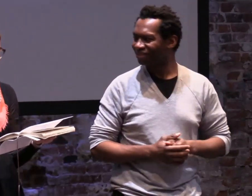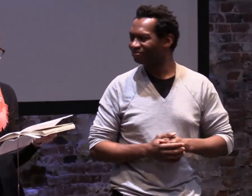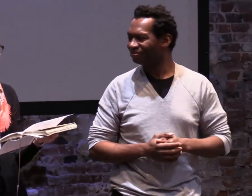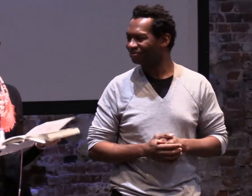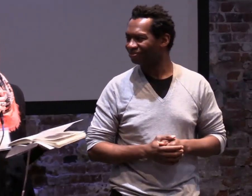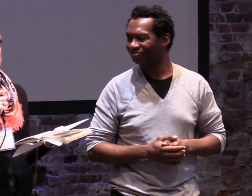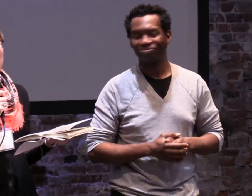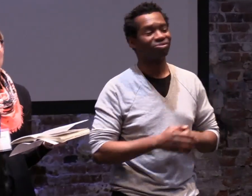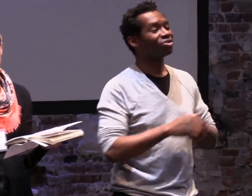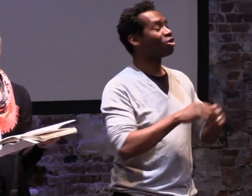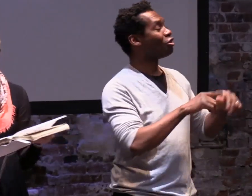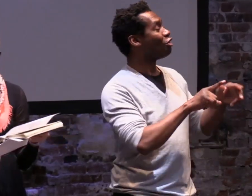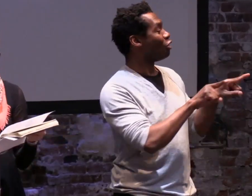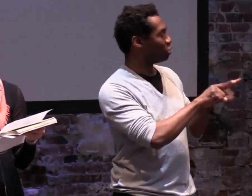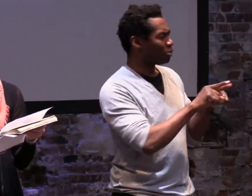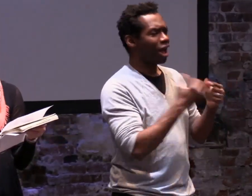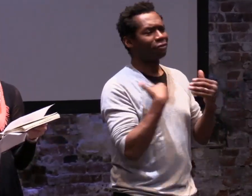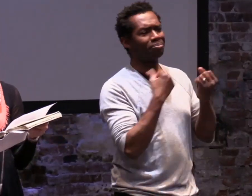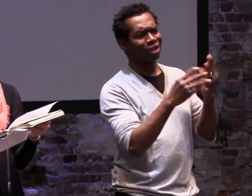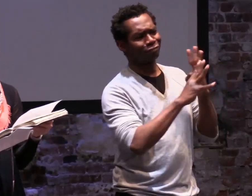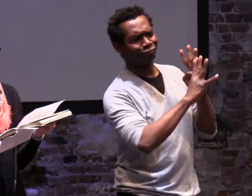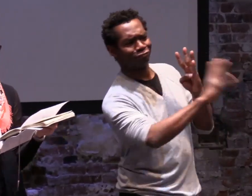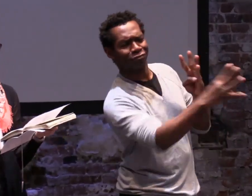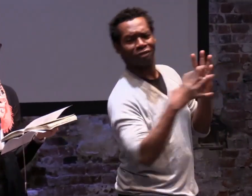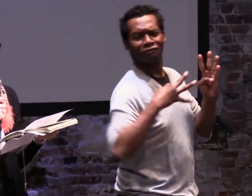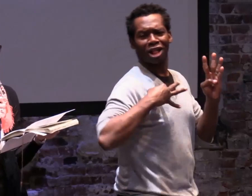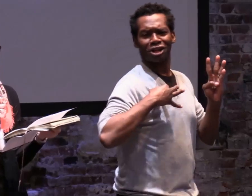And our cadre of volunteers, Ross,